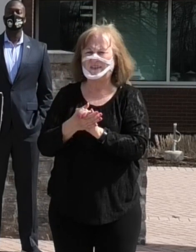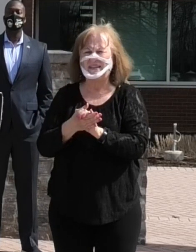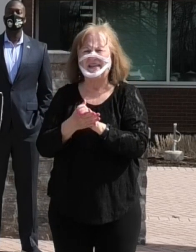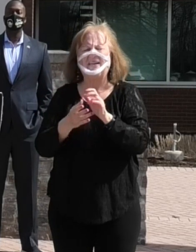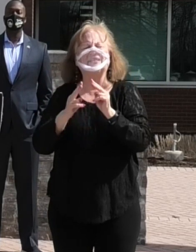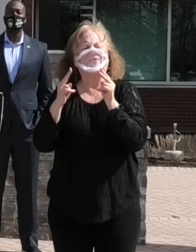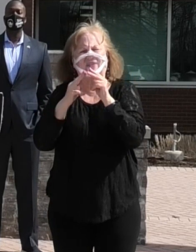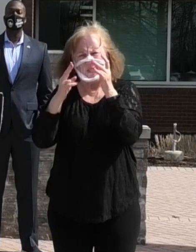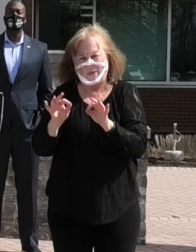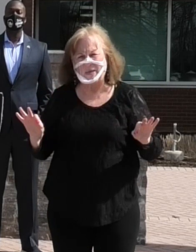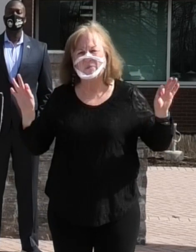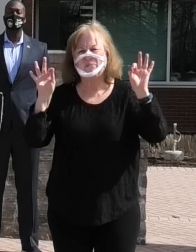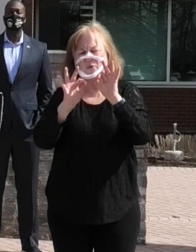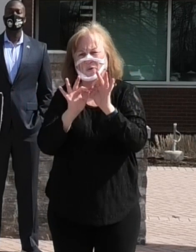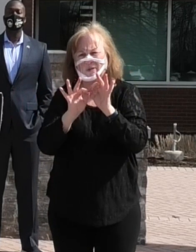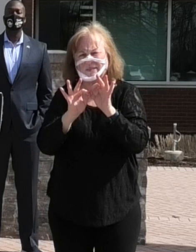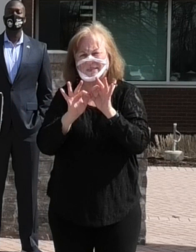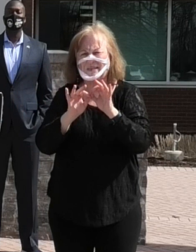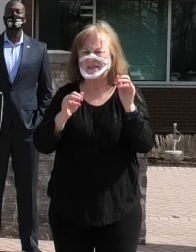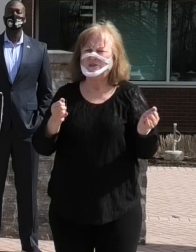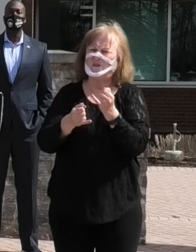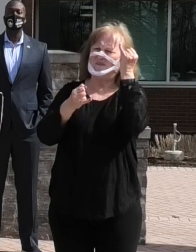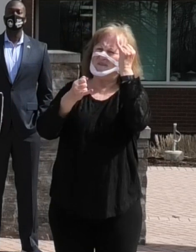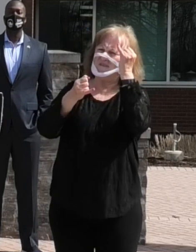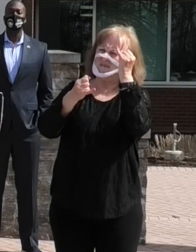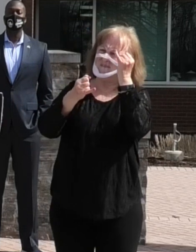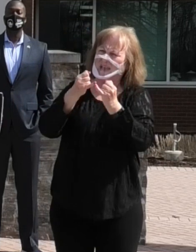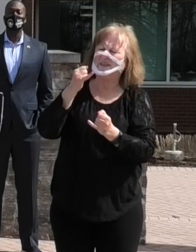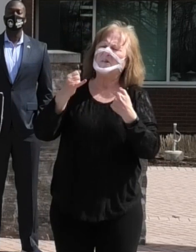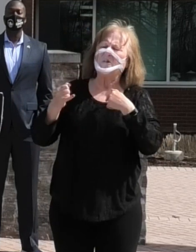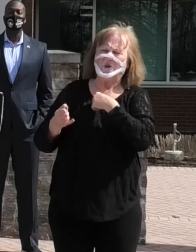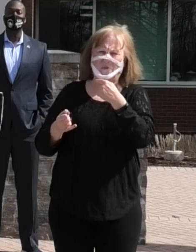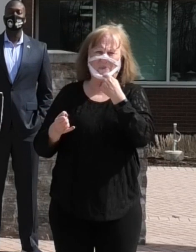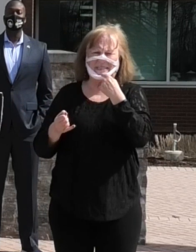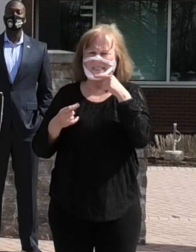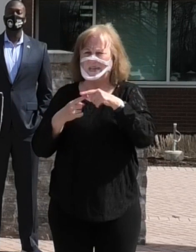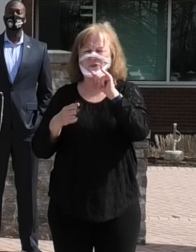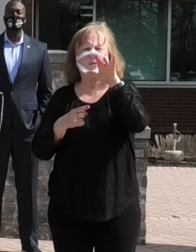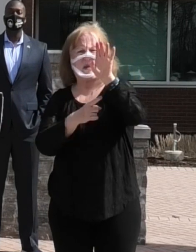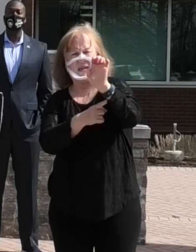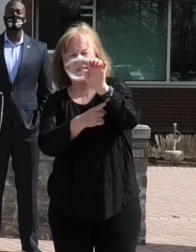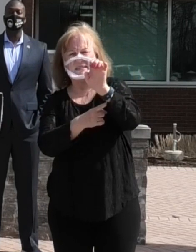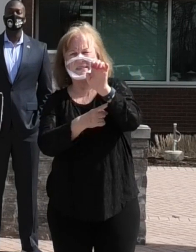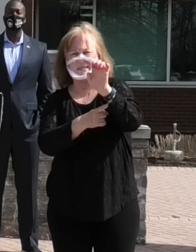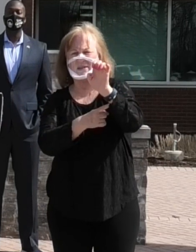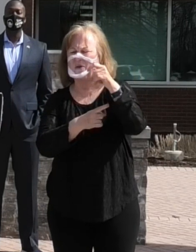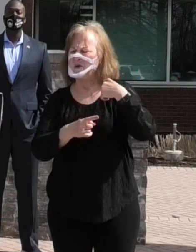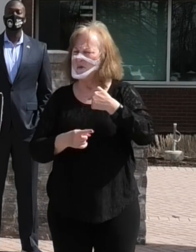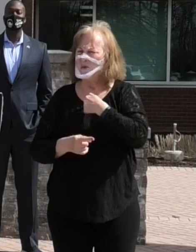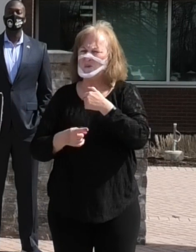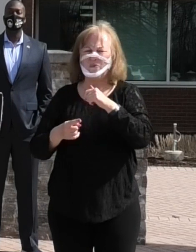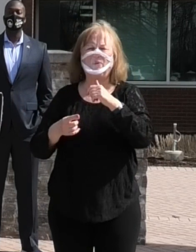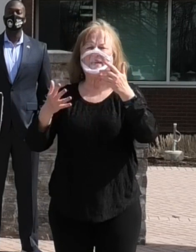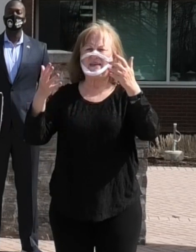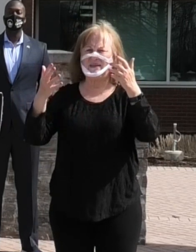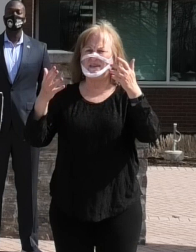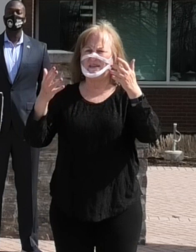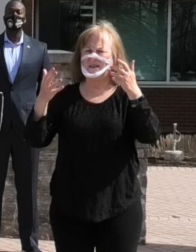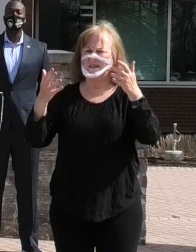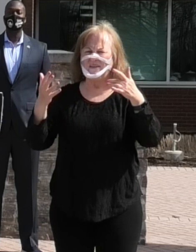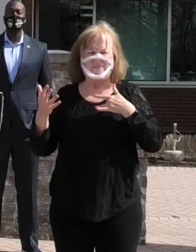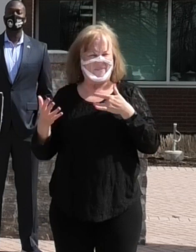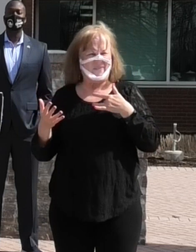so very important that finally we say to ICE, we are not welcome in